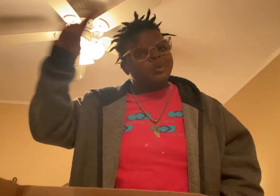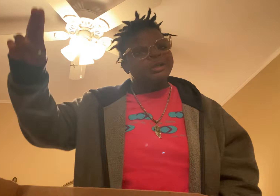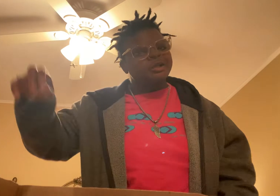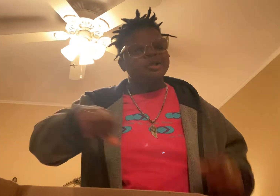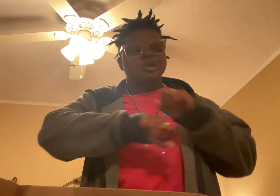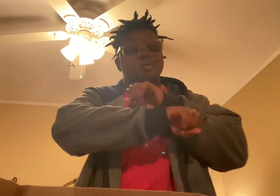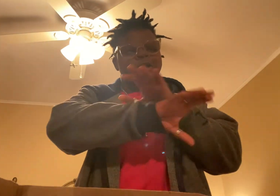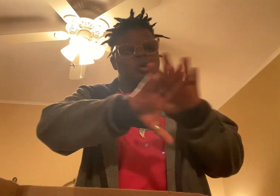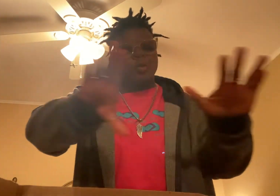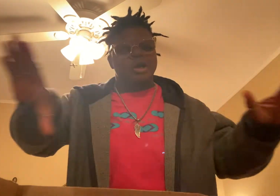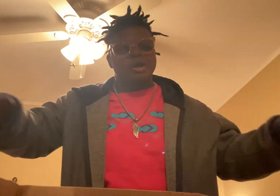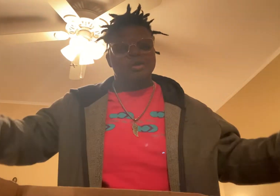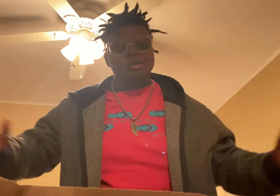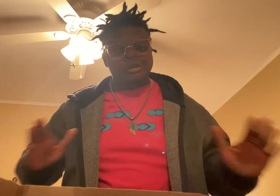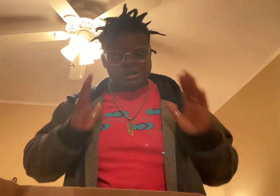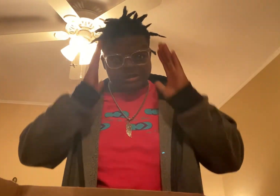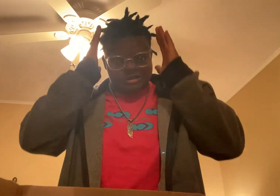peace, spread the word.